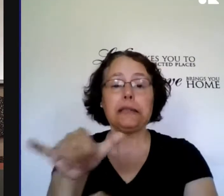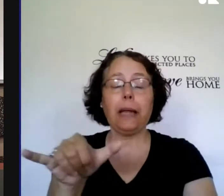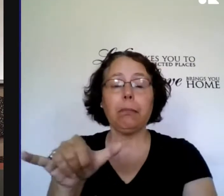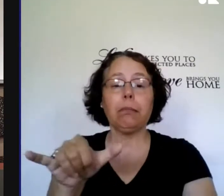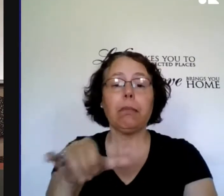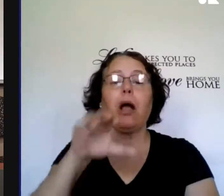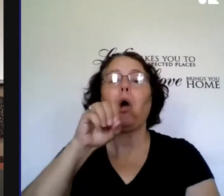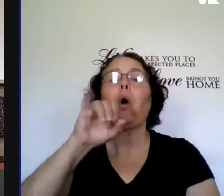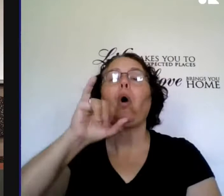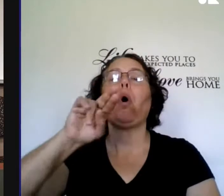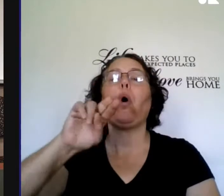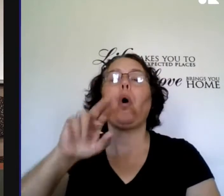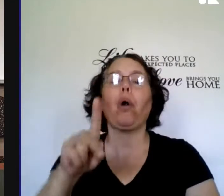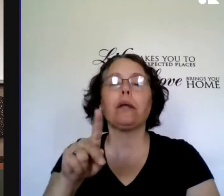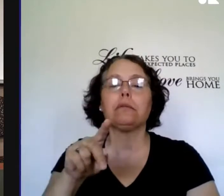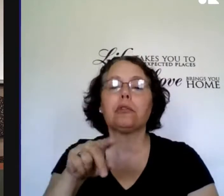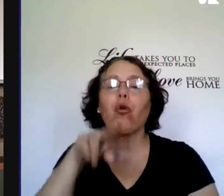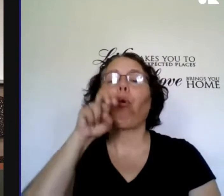Oink, oink, oink.